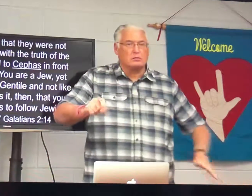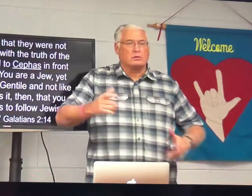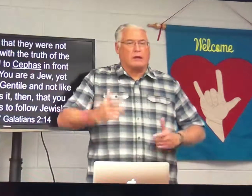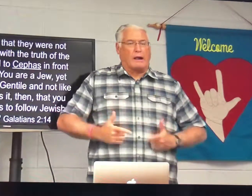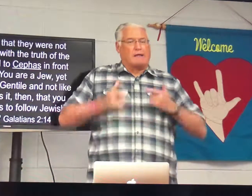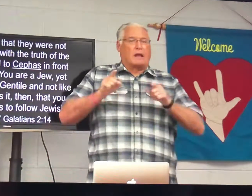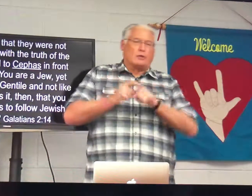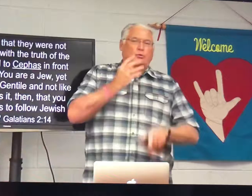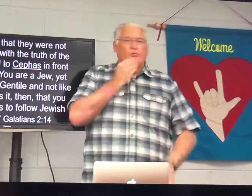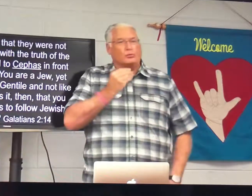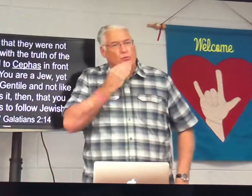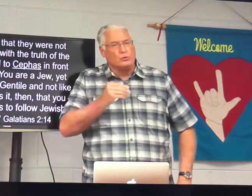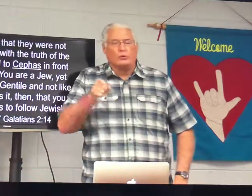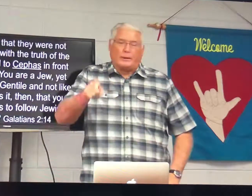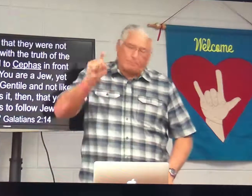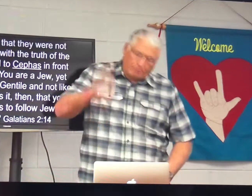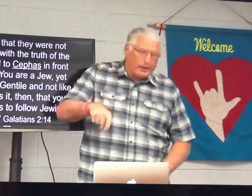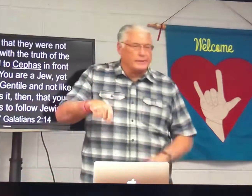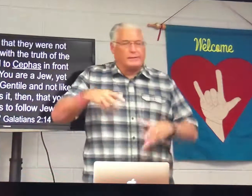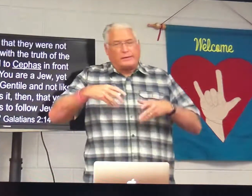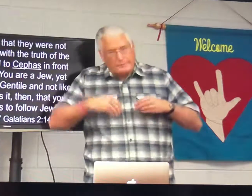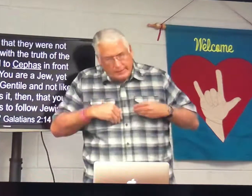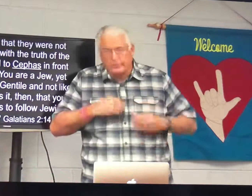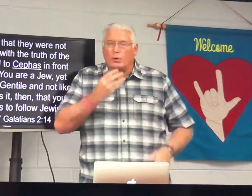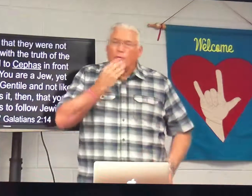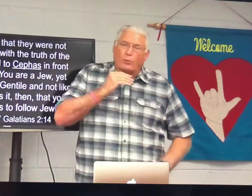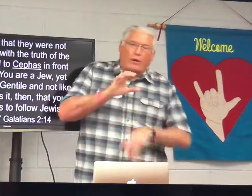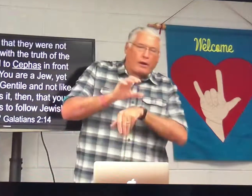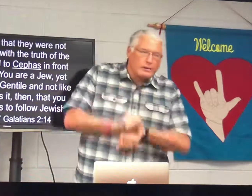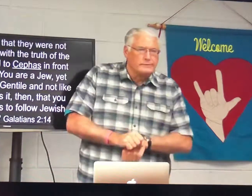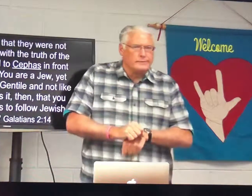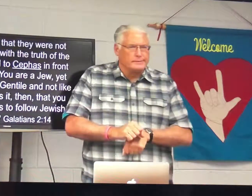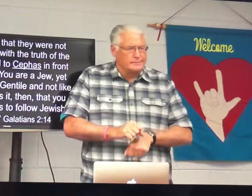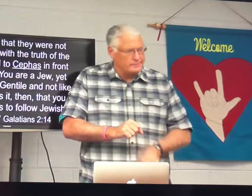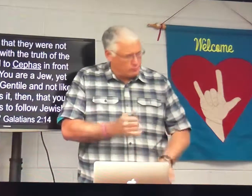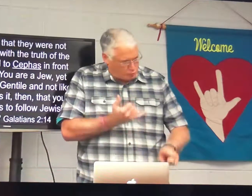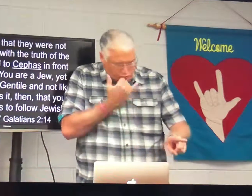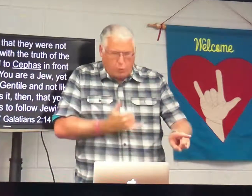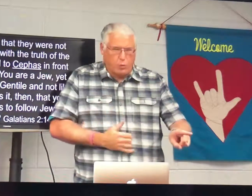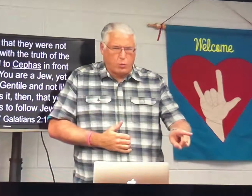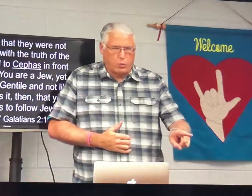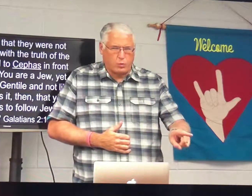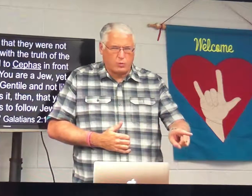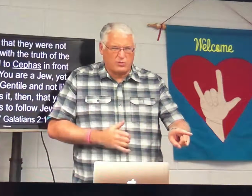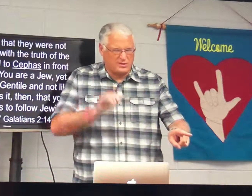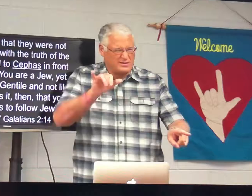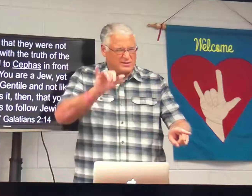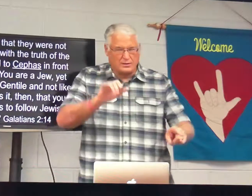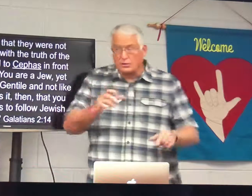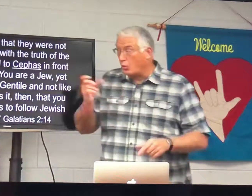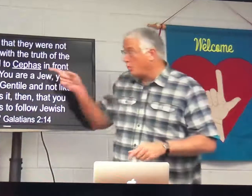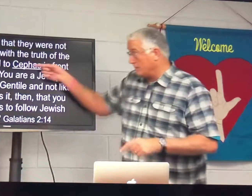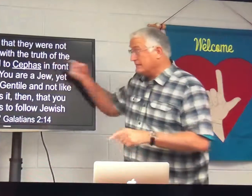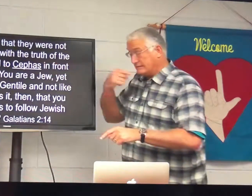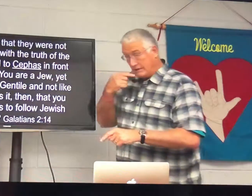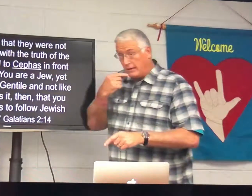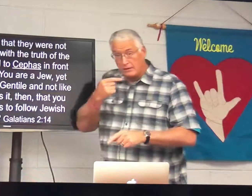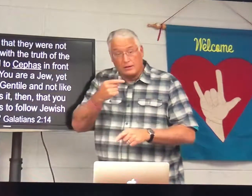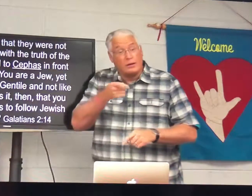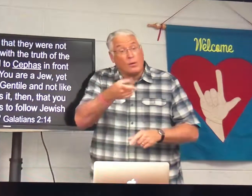at 12-10. And this year in Baltimore, his free agent year, and it has not worked out at all.